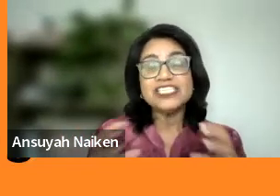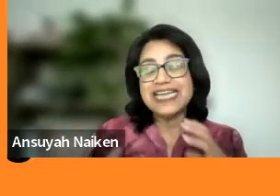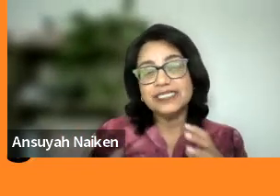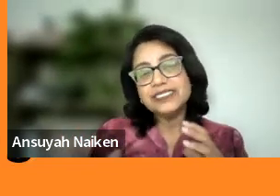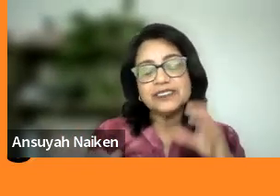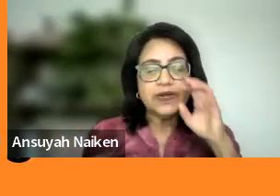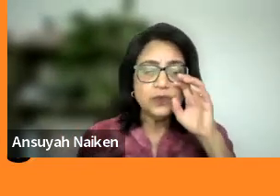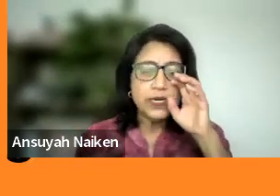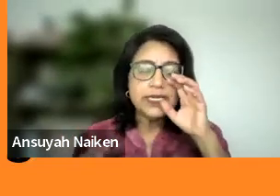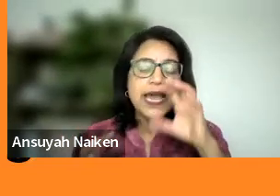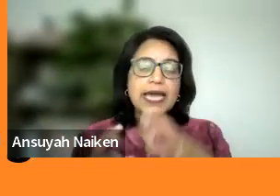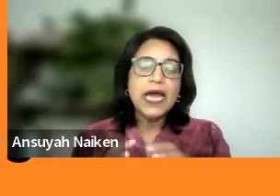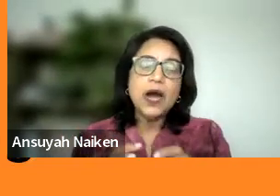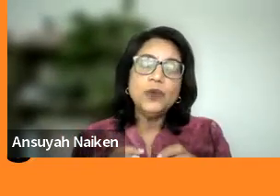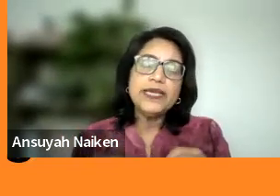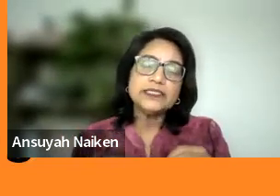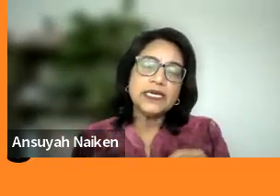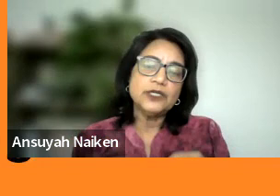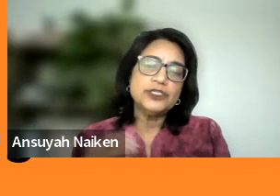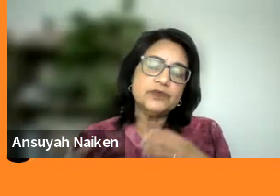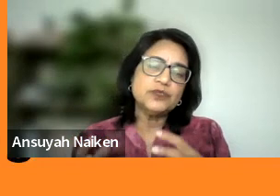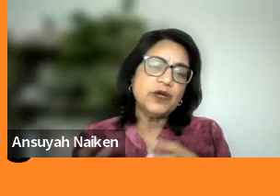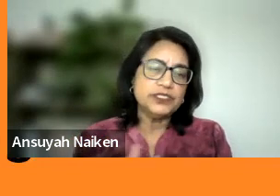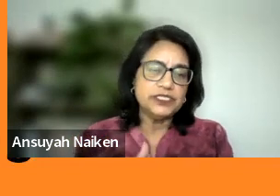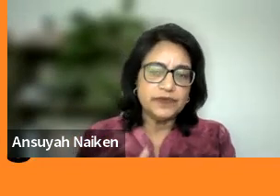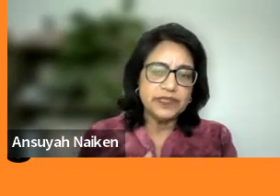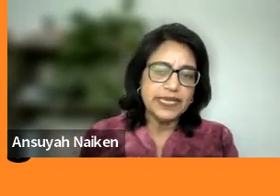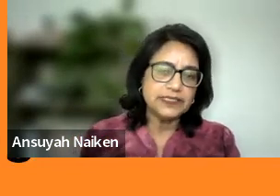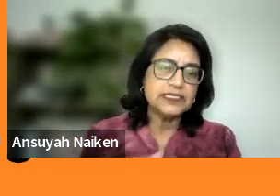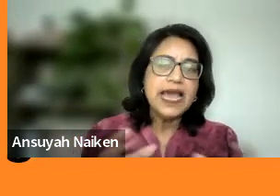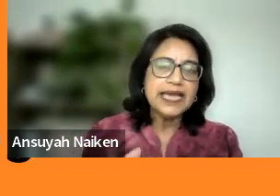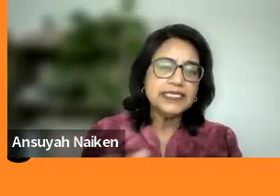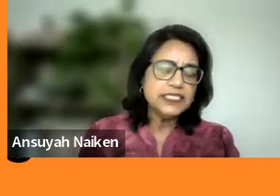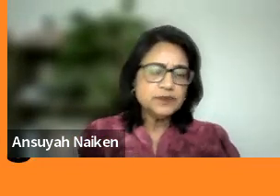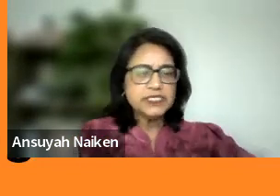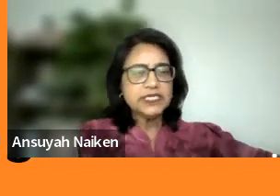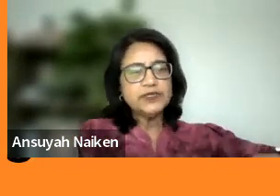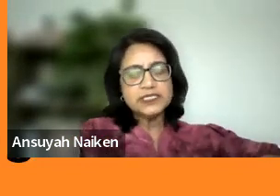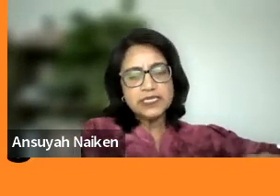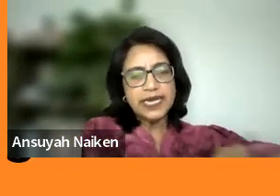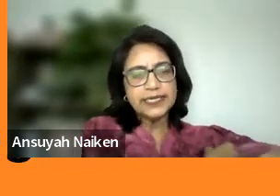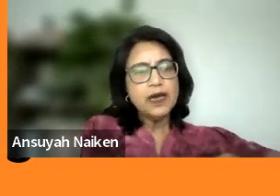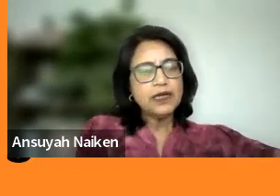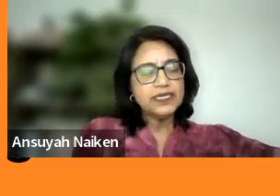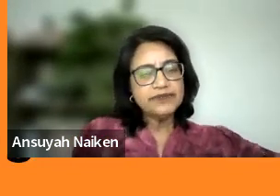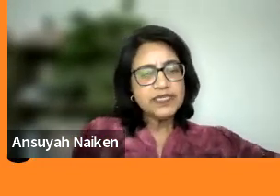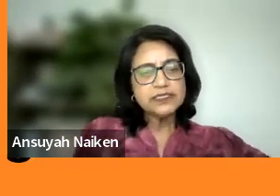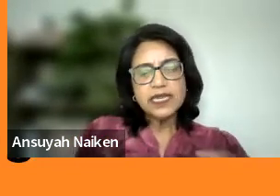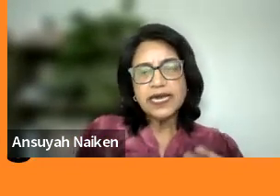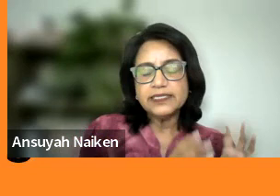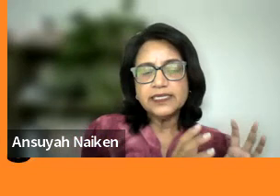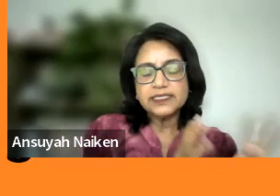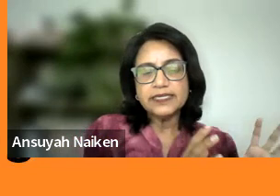or nationalities around the world, and how we as a culture respond to different things. And in this particular slide, on the